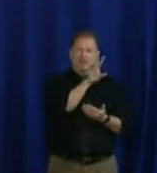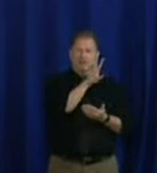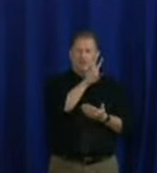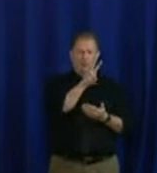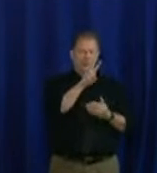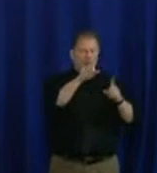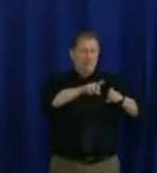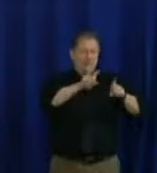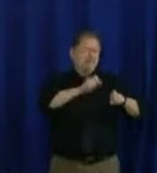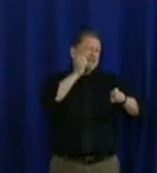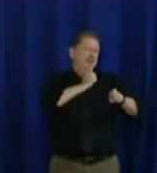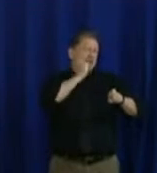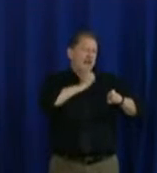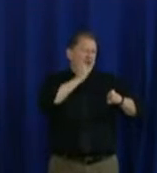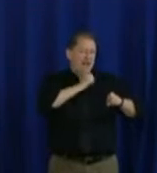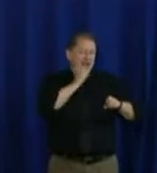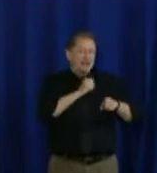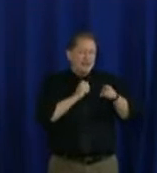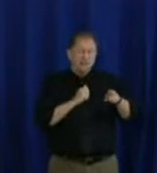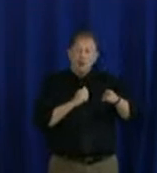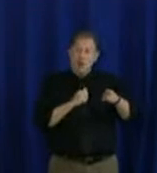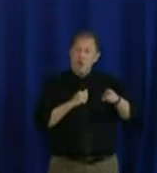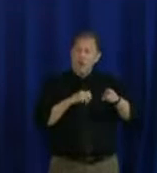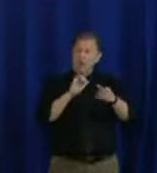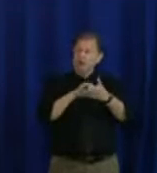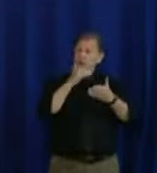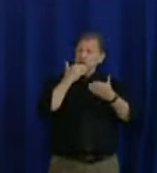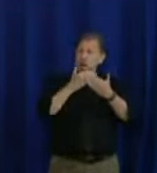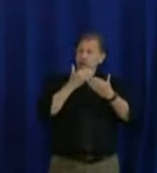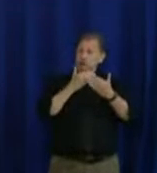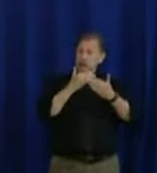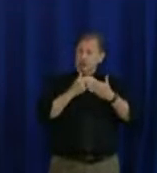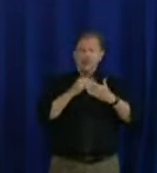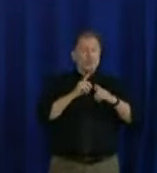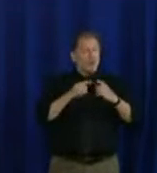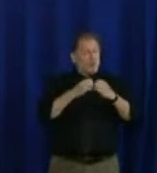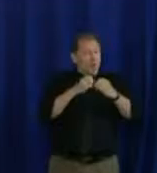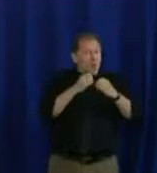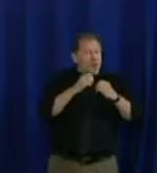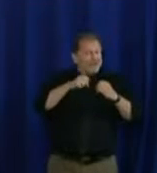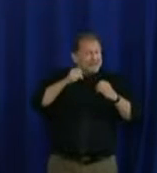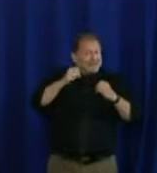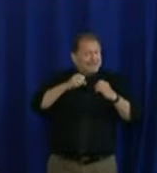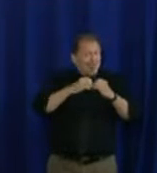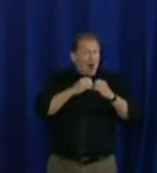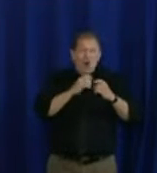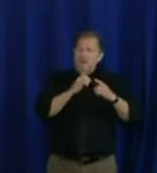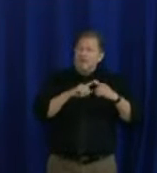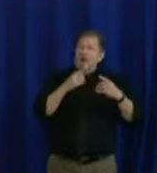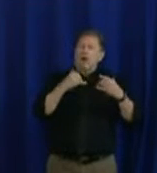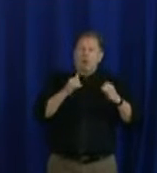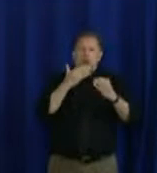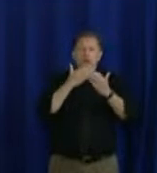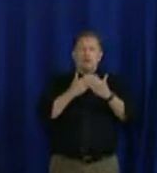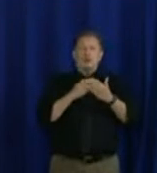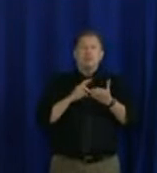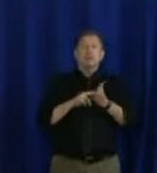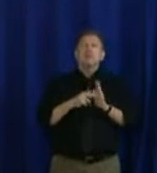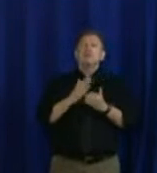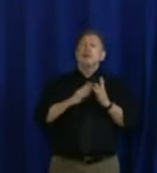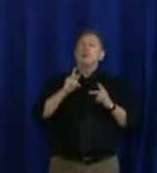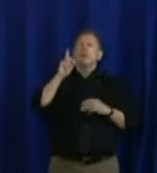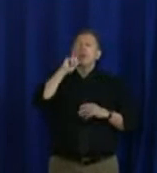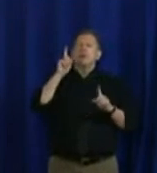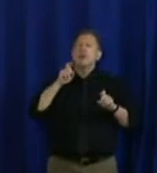sufficient to where we are. We'd like to continue to grow that, but it's good and been going up. So this is not that we're testing less, for